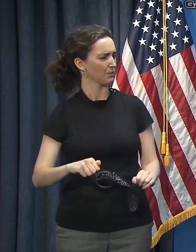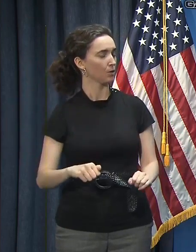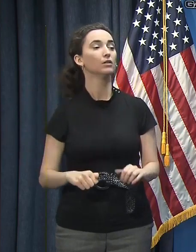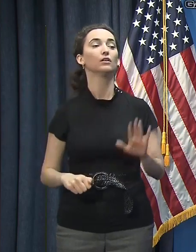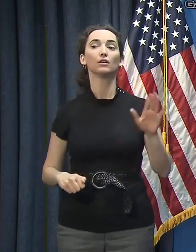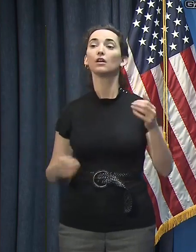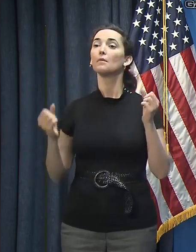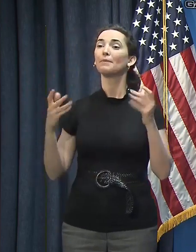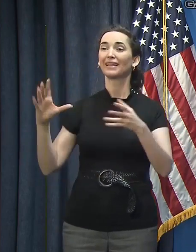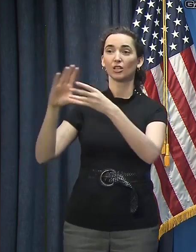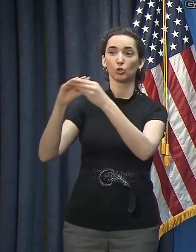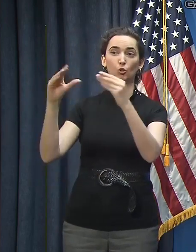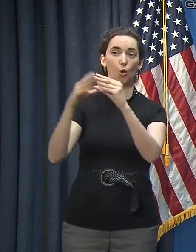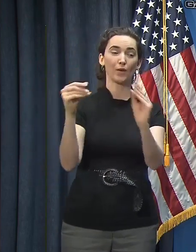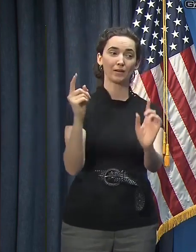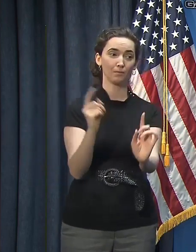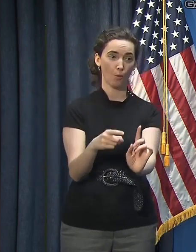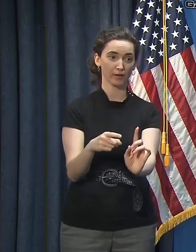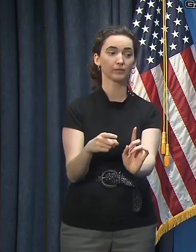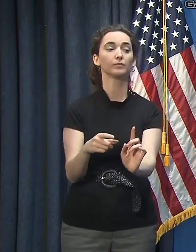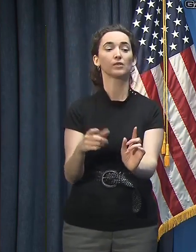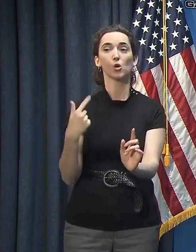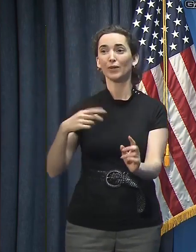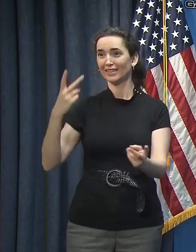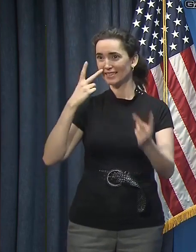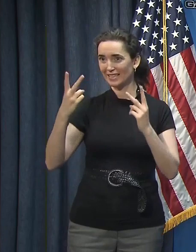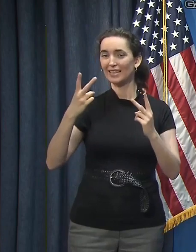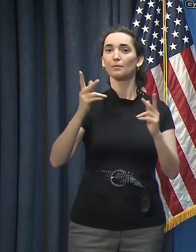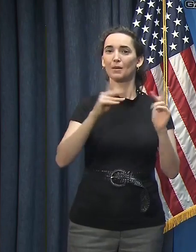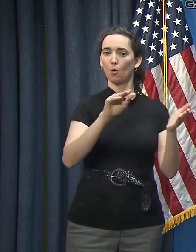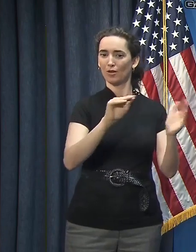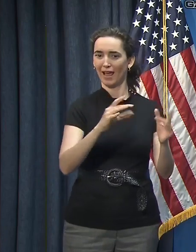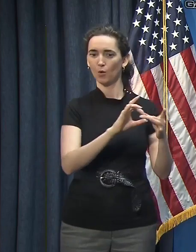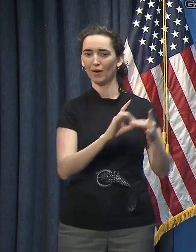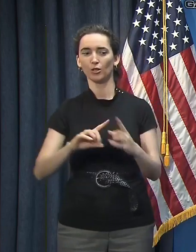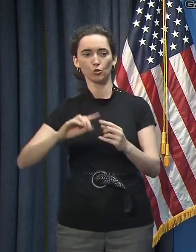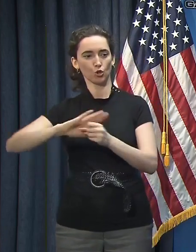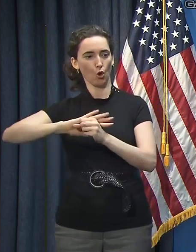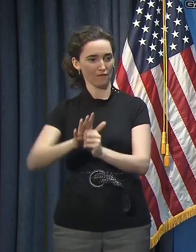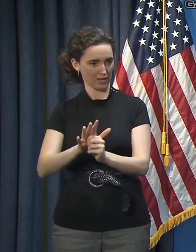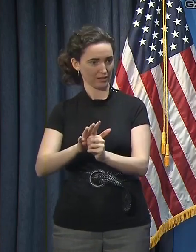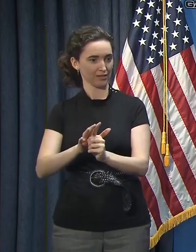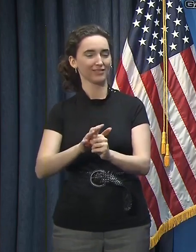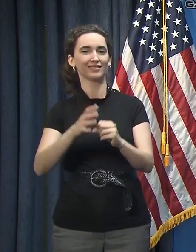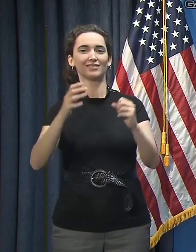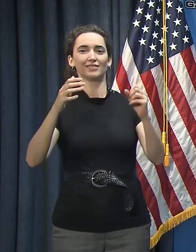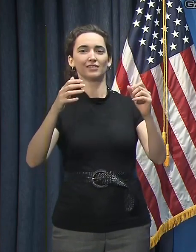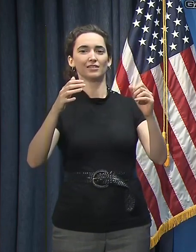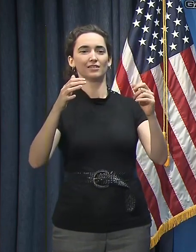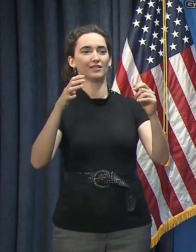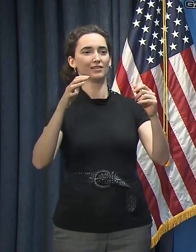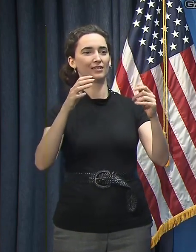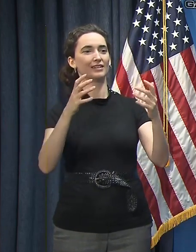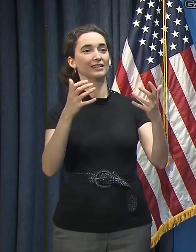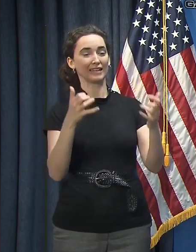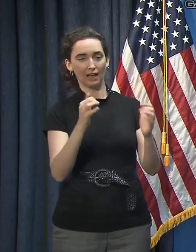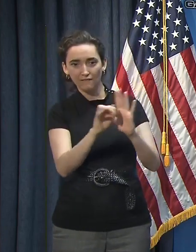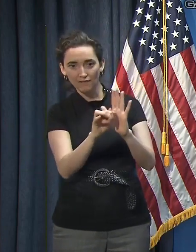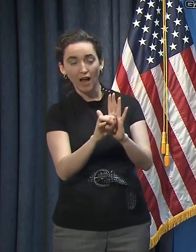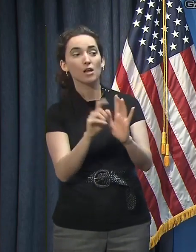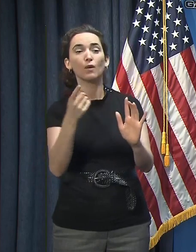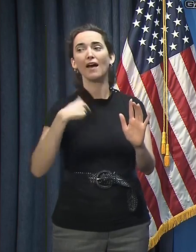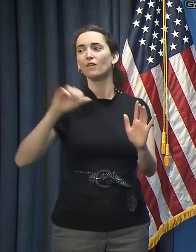are hitting on is that, you know, overall, while we're seeing certainly COVID-related deaths are a new classification that's increasing, deaths in